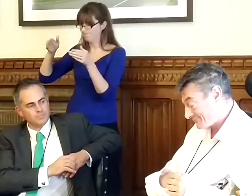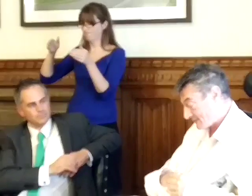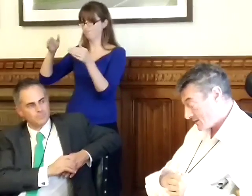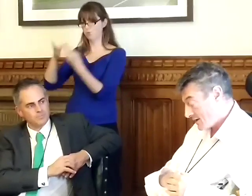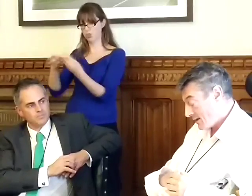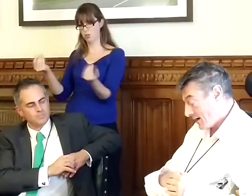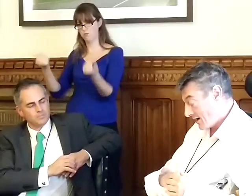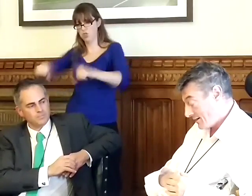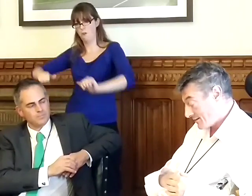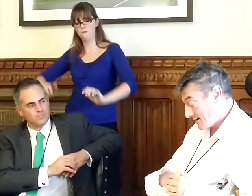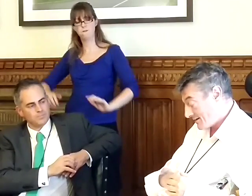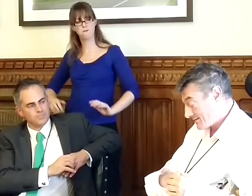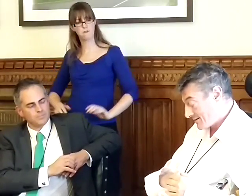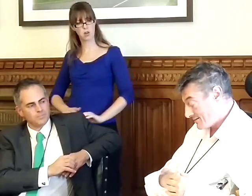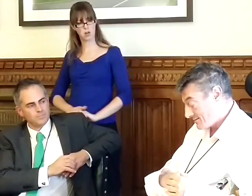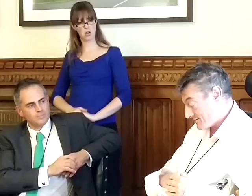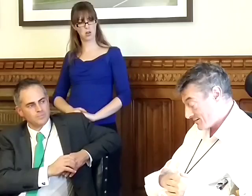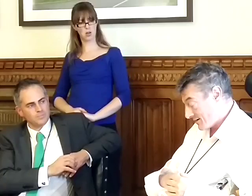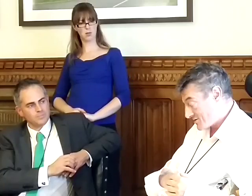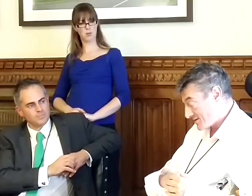So